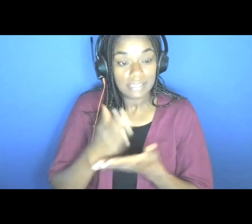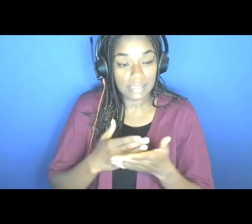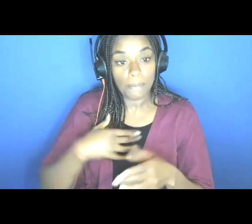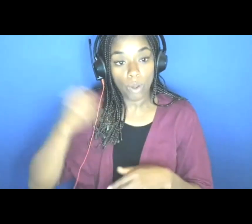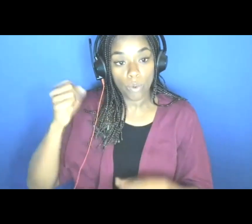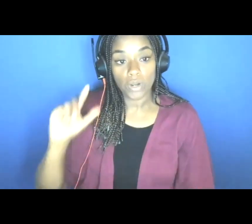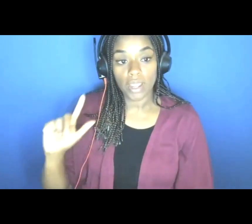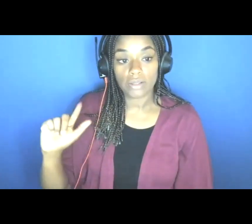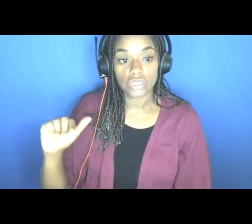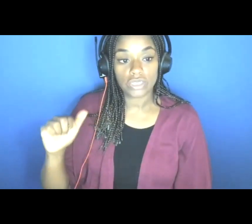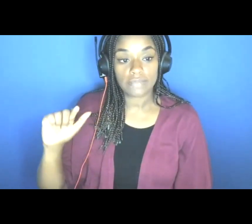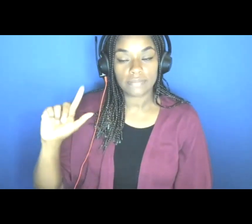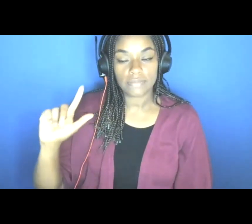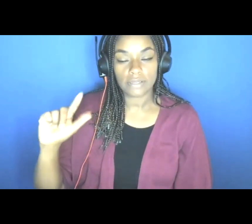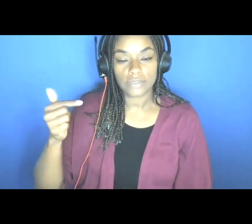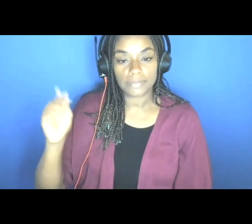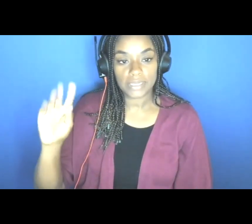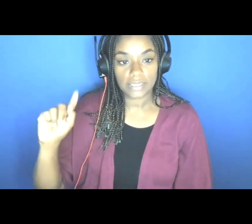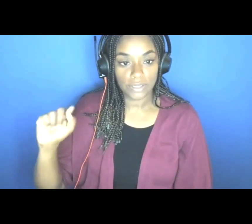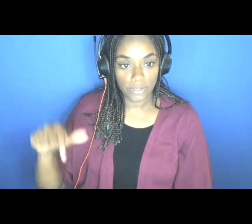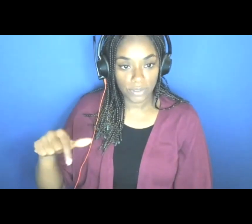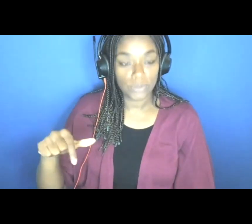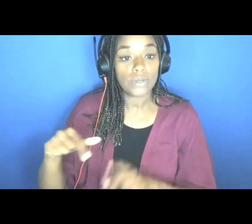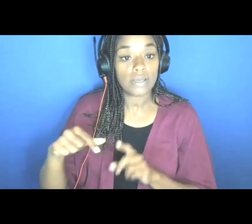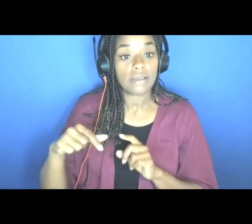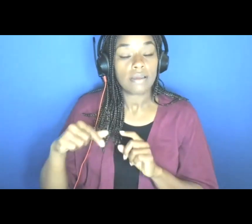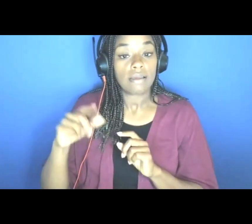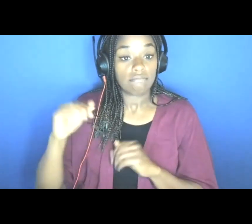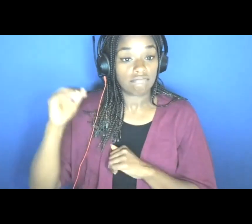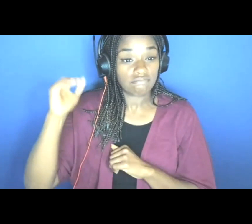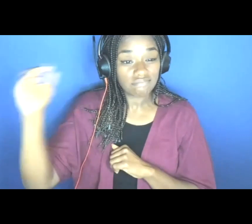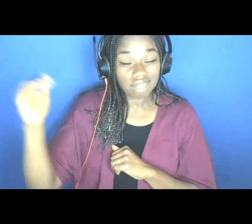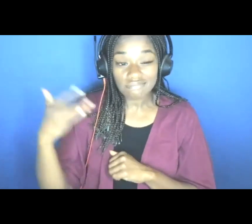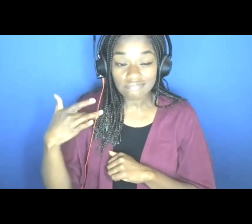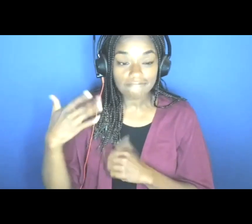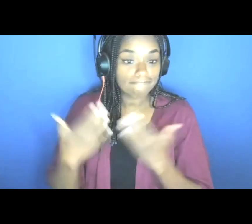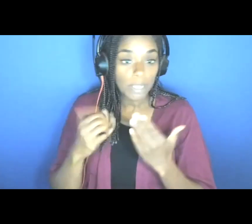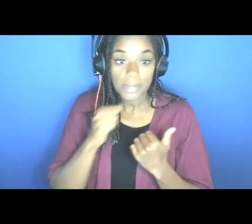people are less likely to go to the doctor because they fear discrimination.